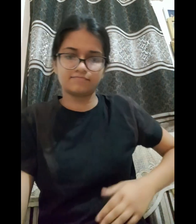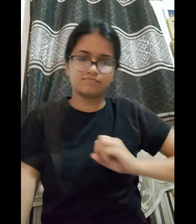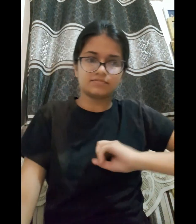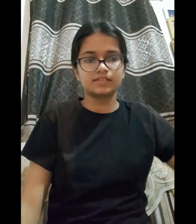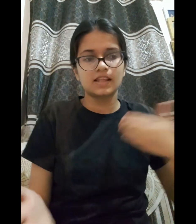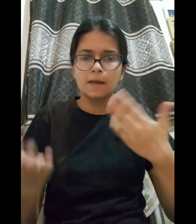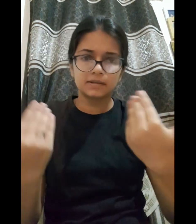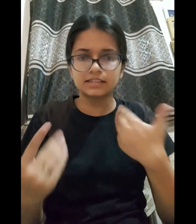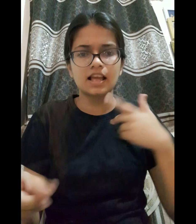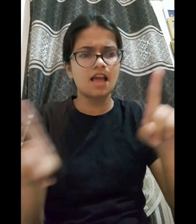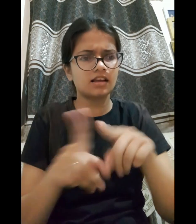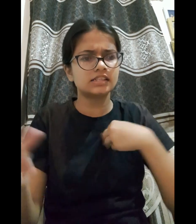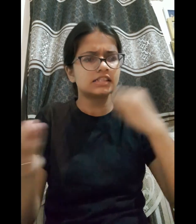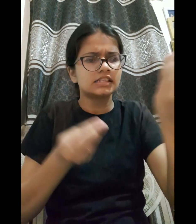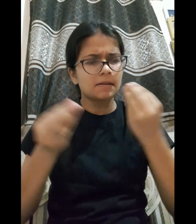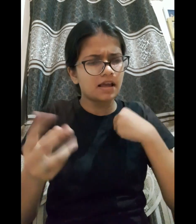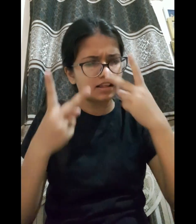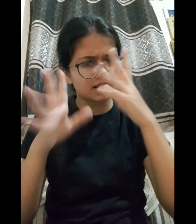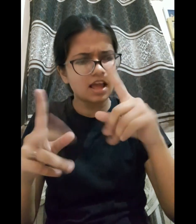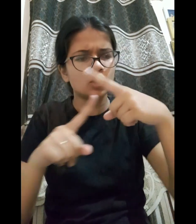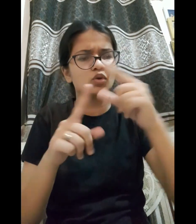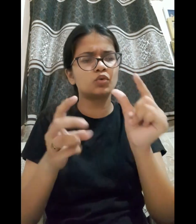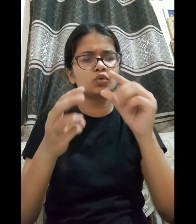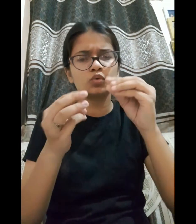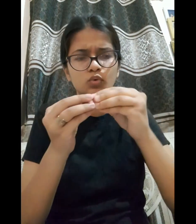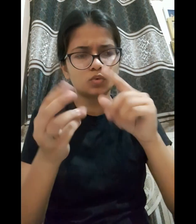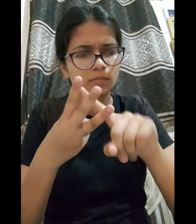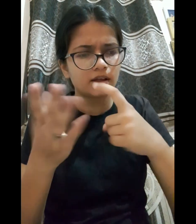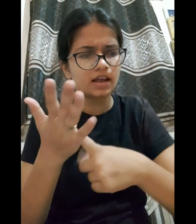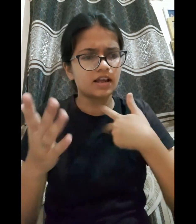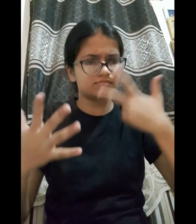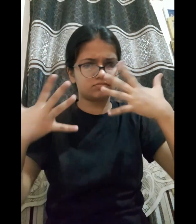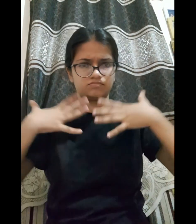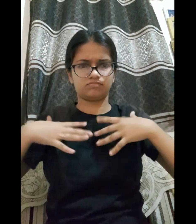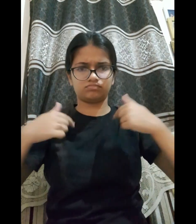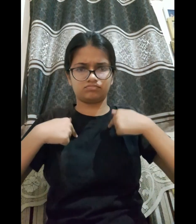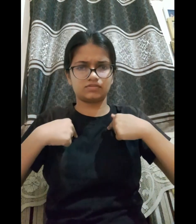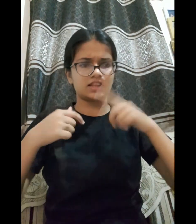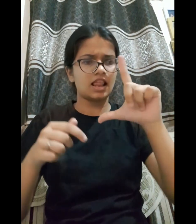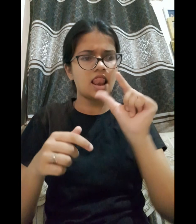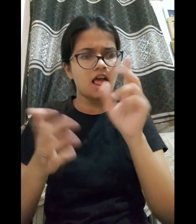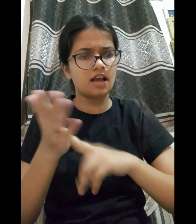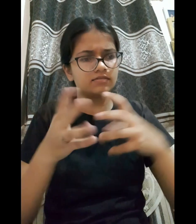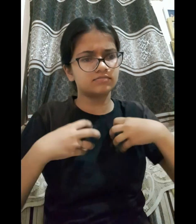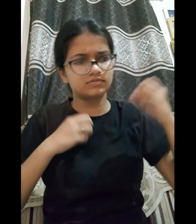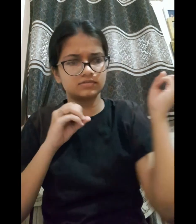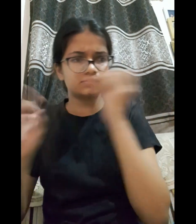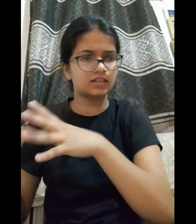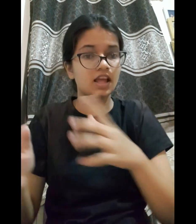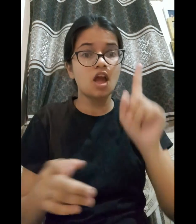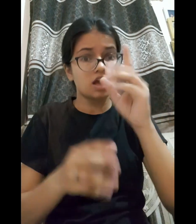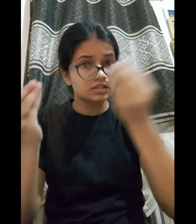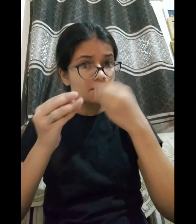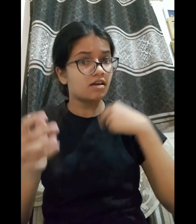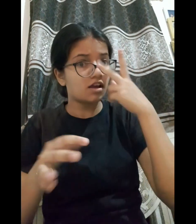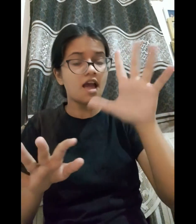I have patients with tuberculosis, lung cancer, where you remove the whole lung. You can function with 1 lung, with 100%